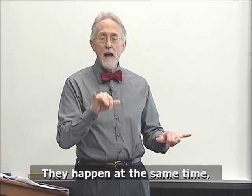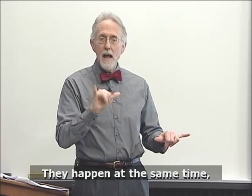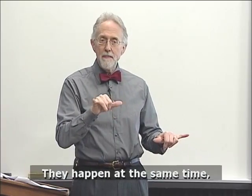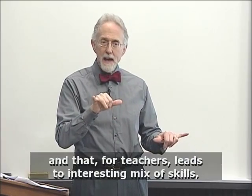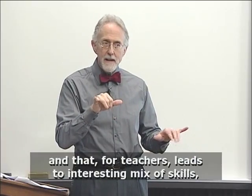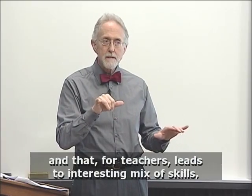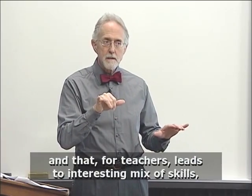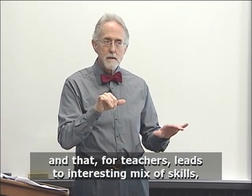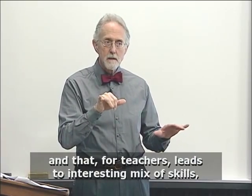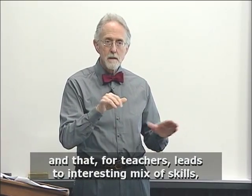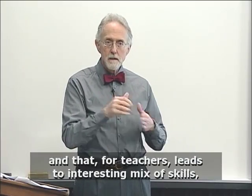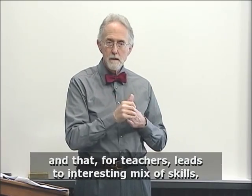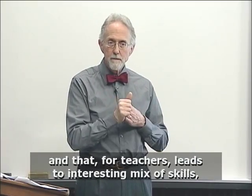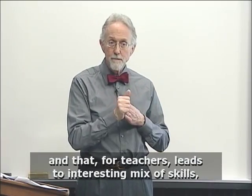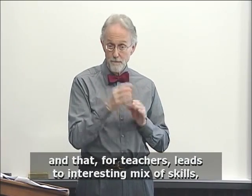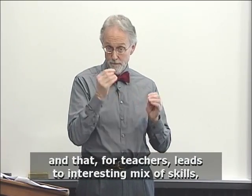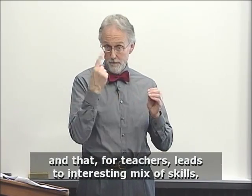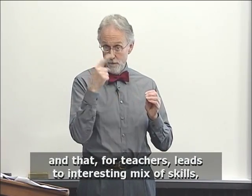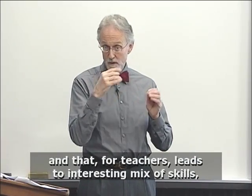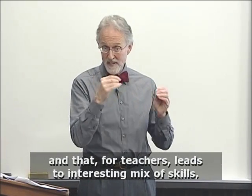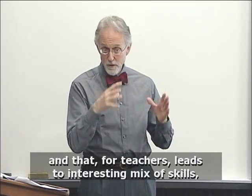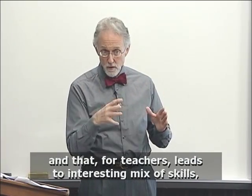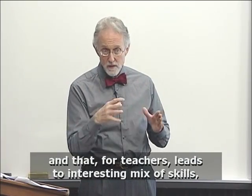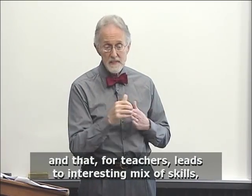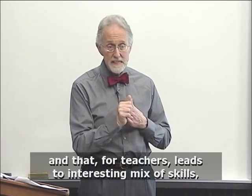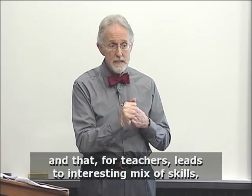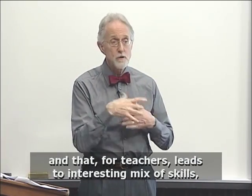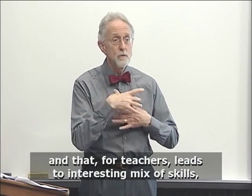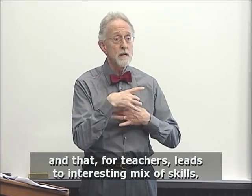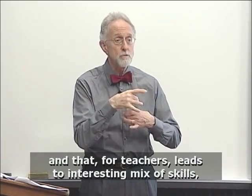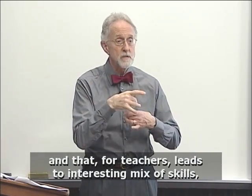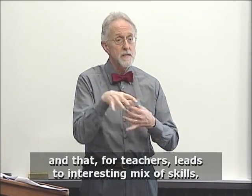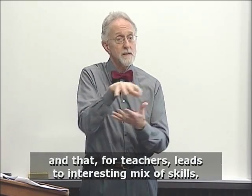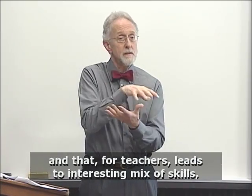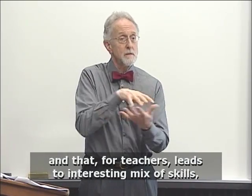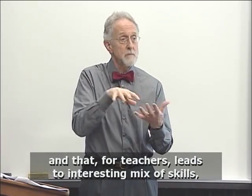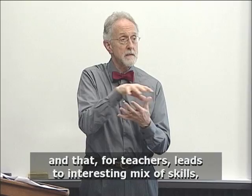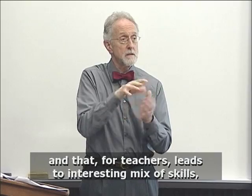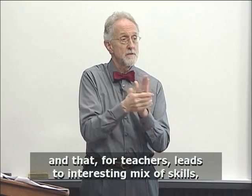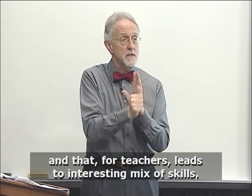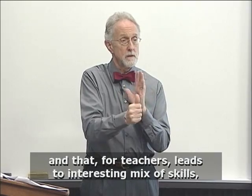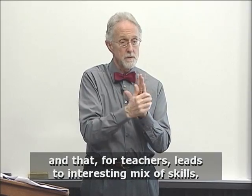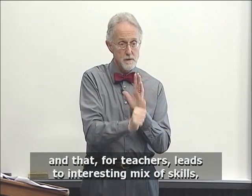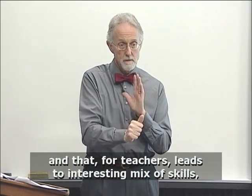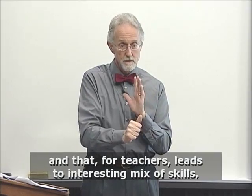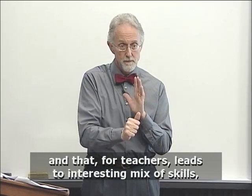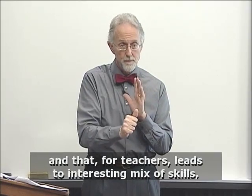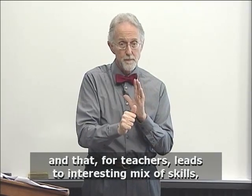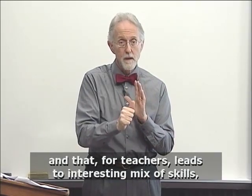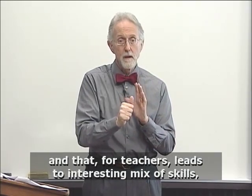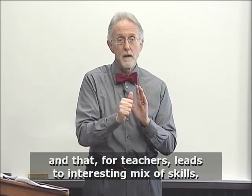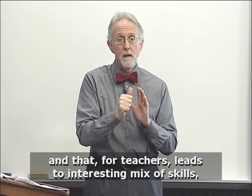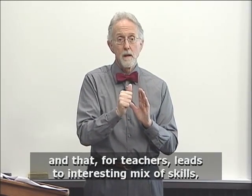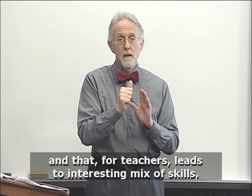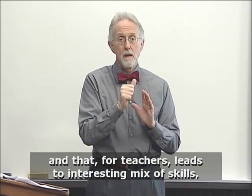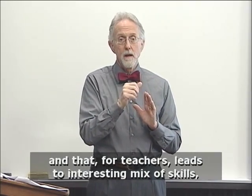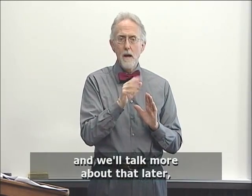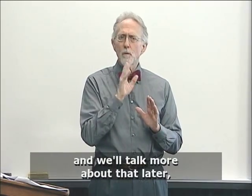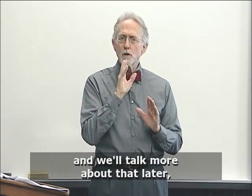And that, for teachers, leads to interesting mix of skills. And we'll talk